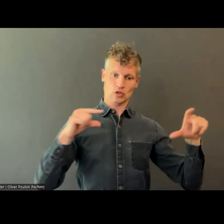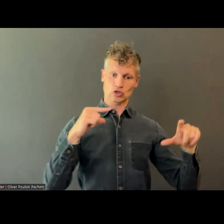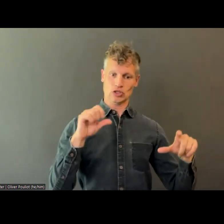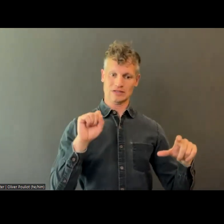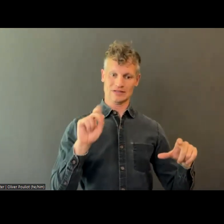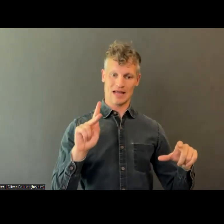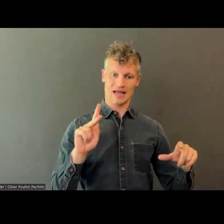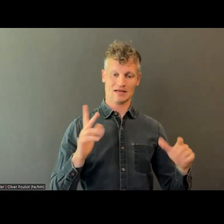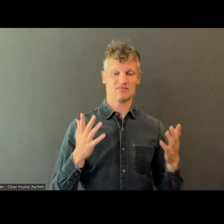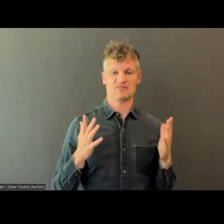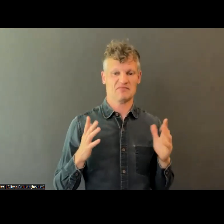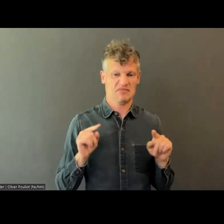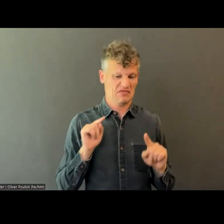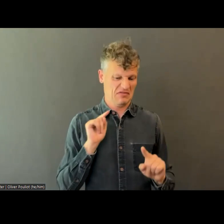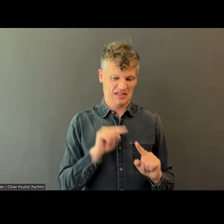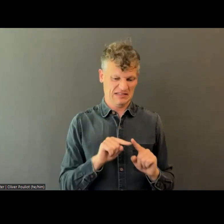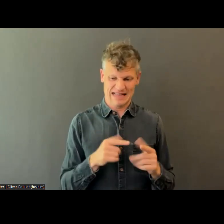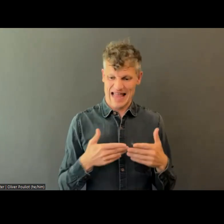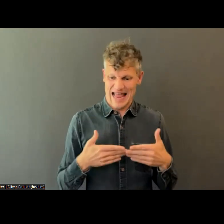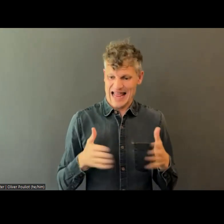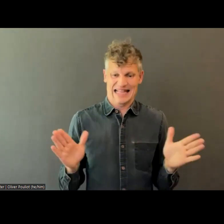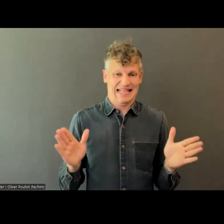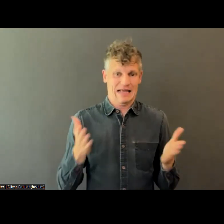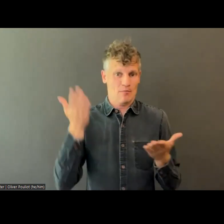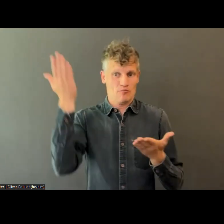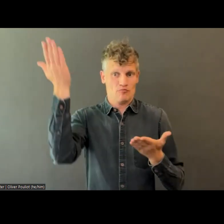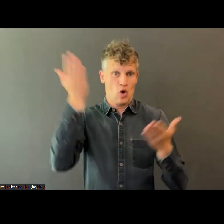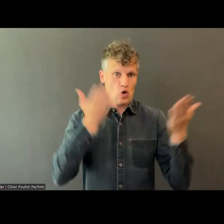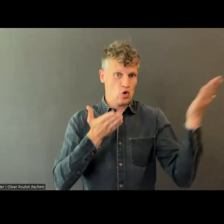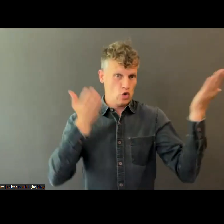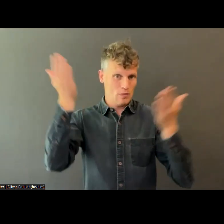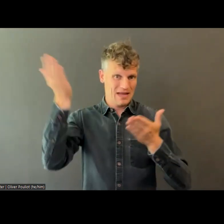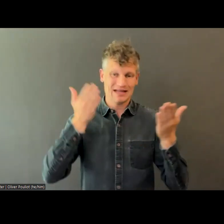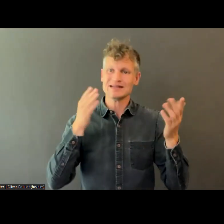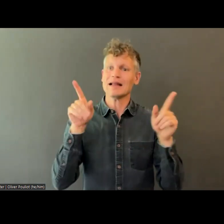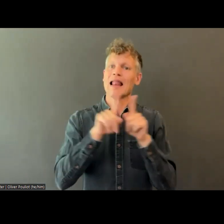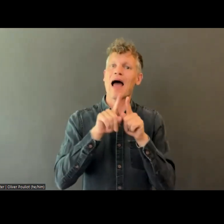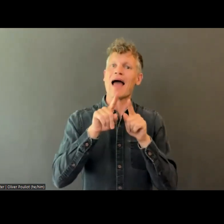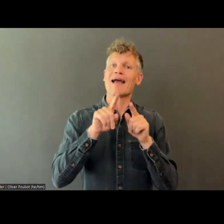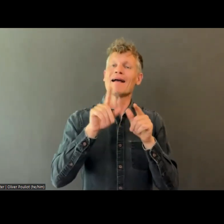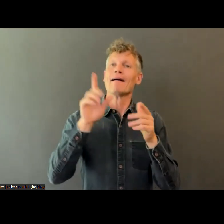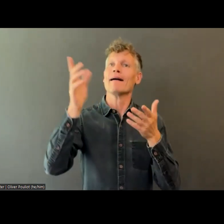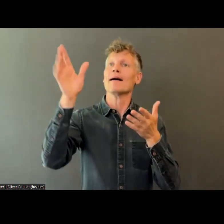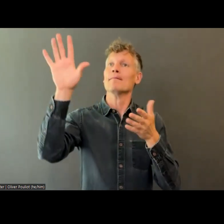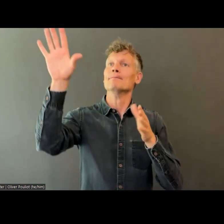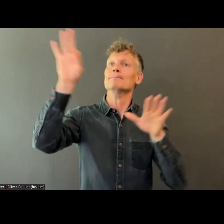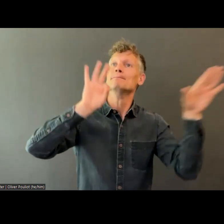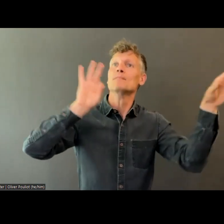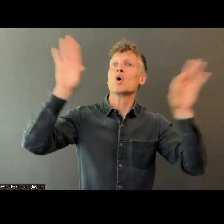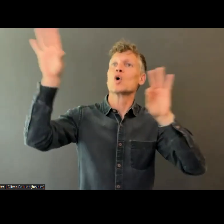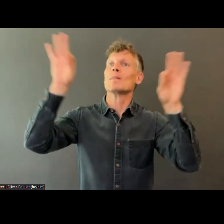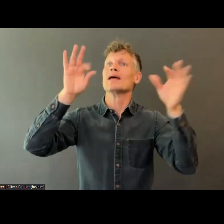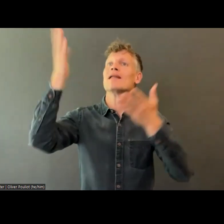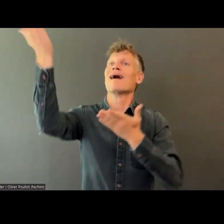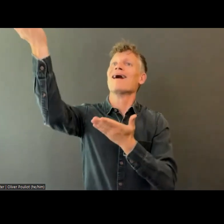the requirements of what we're looking for might be clear. And that's the first job that procurement does, is works with parts of the business to